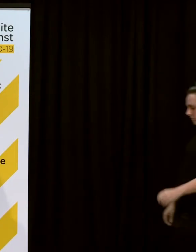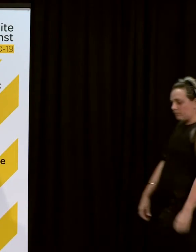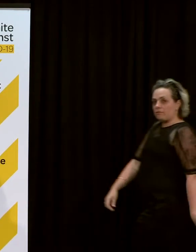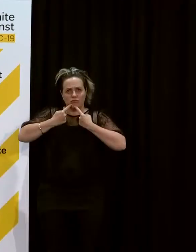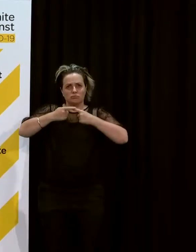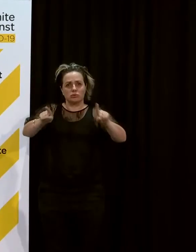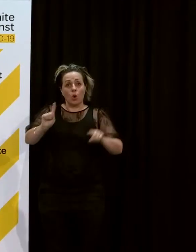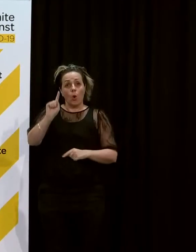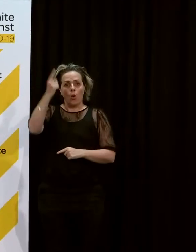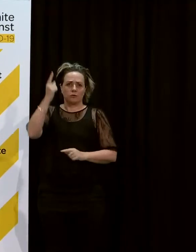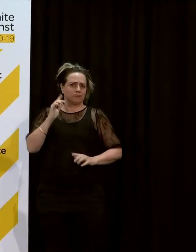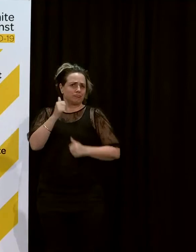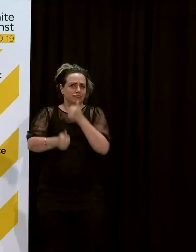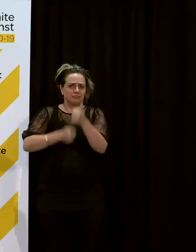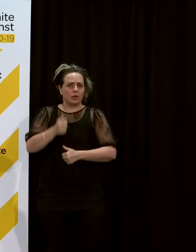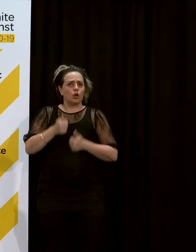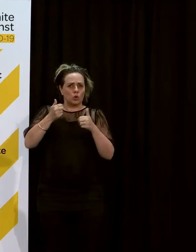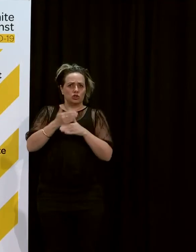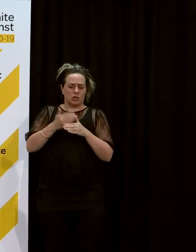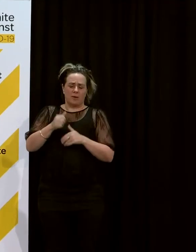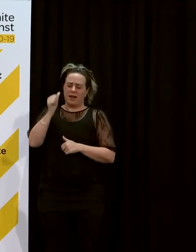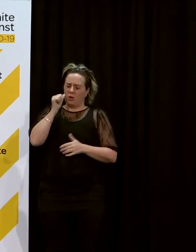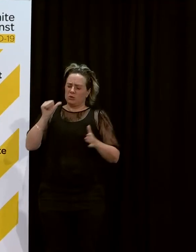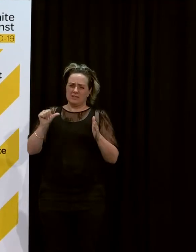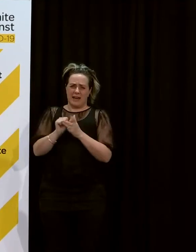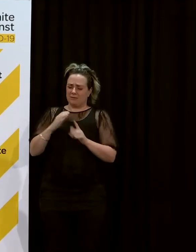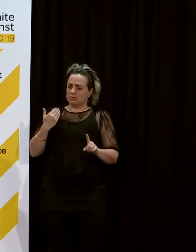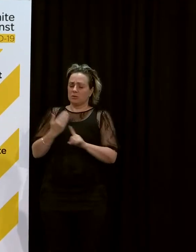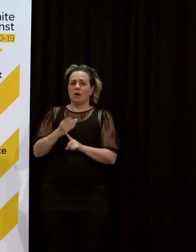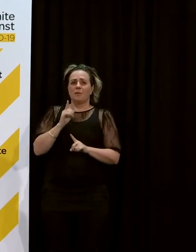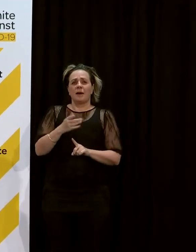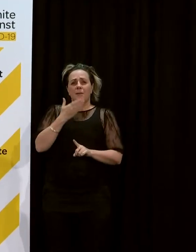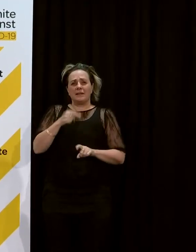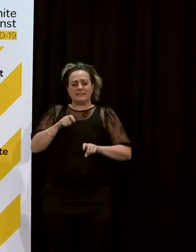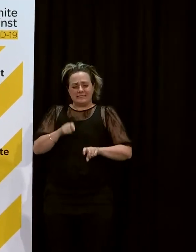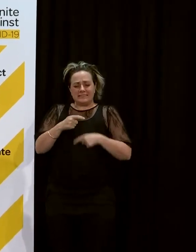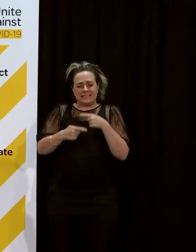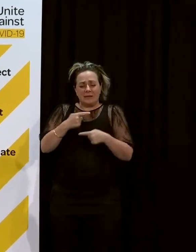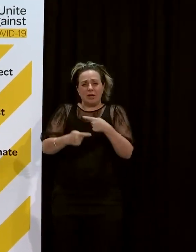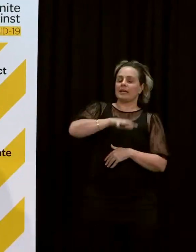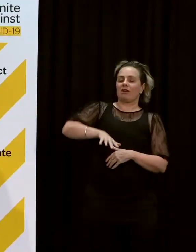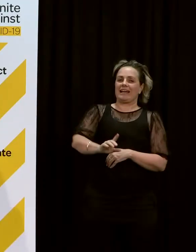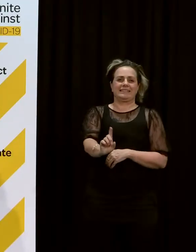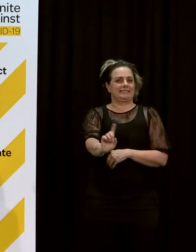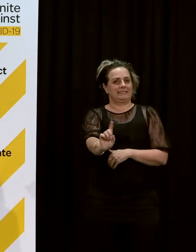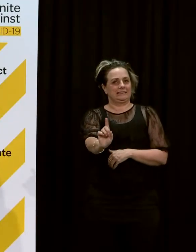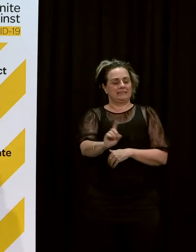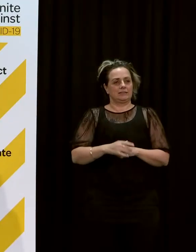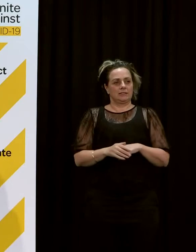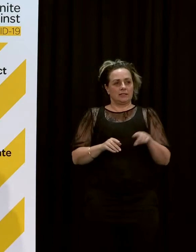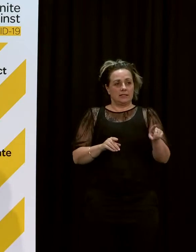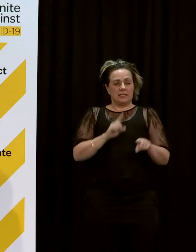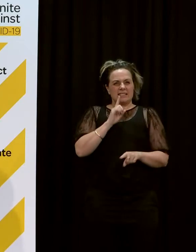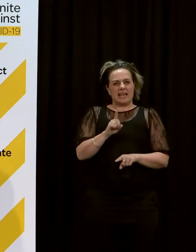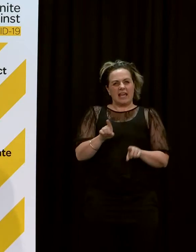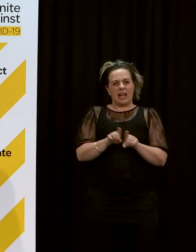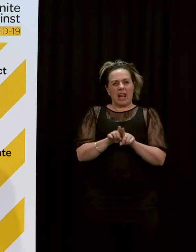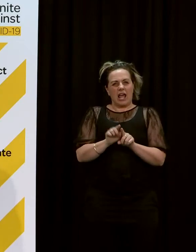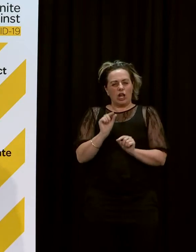make a difference. Amazing job. I know it's been hard, but please stick with it while we vaccinate. We need ongoing. Bit of a rich port of,